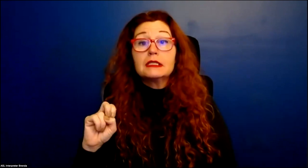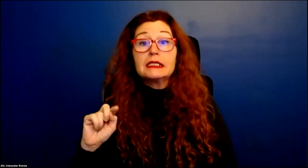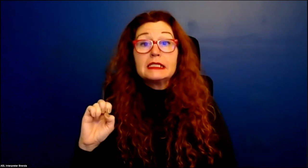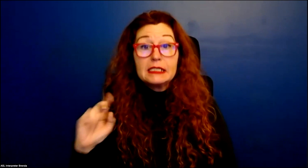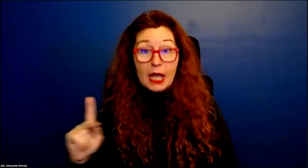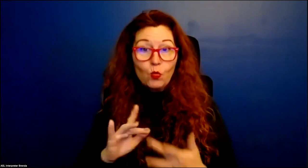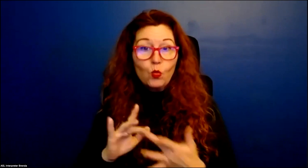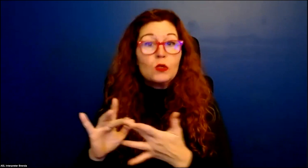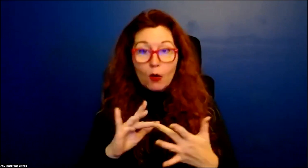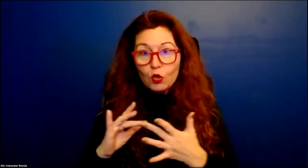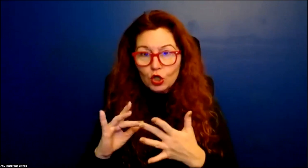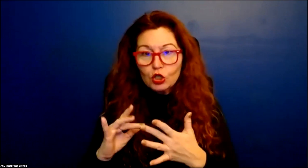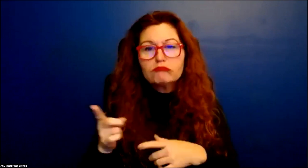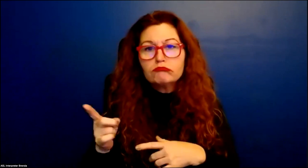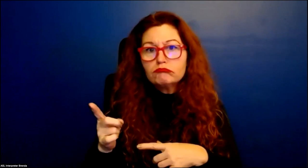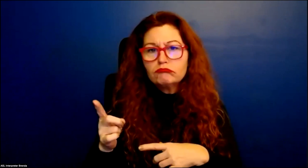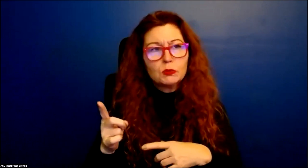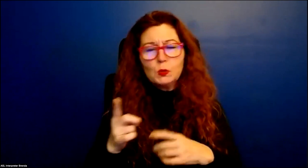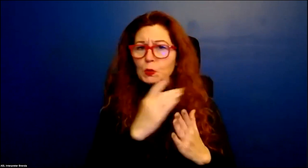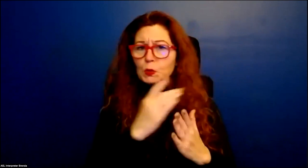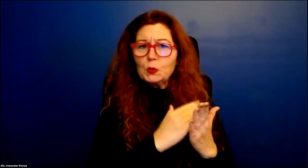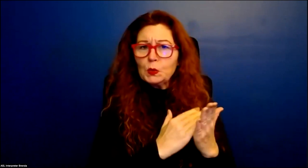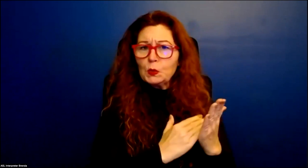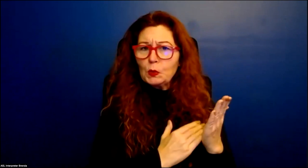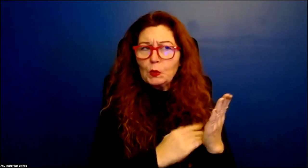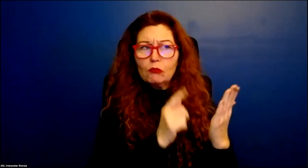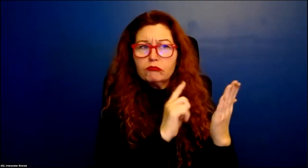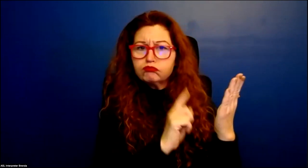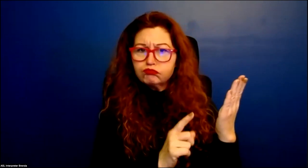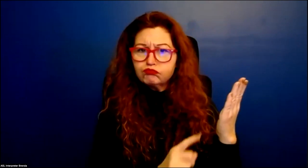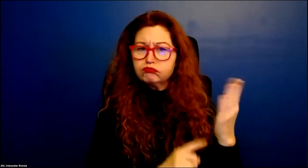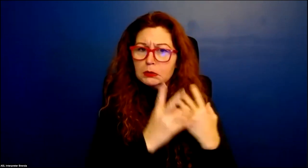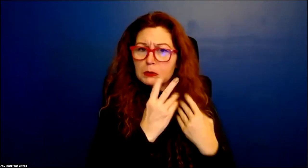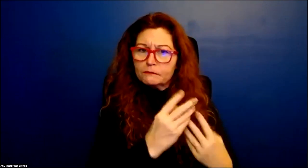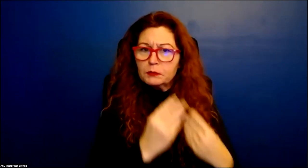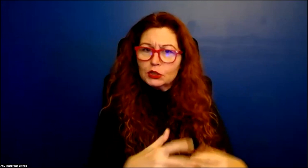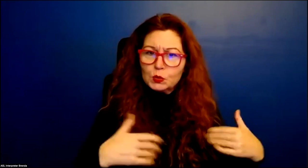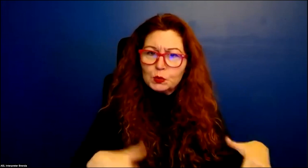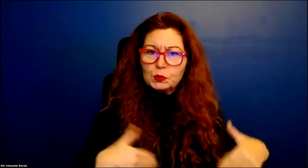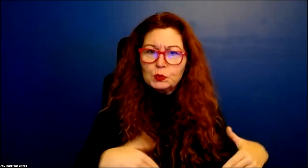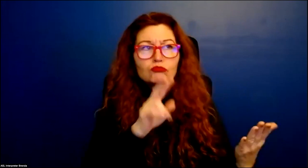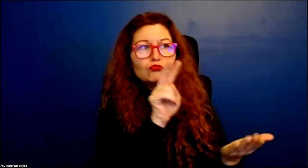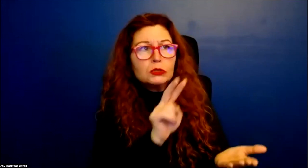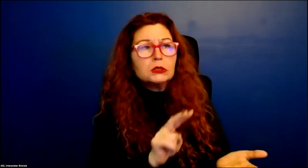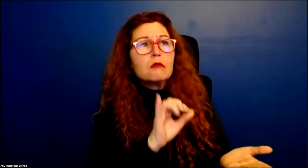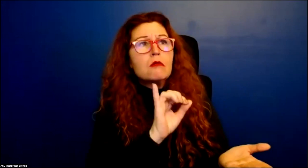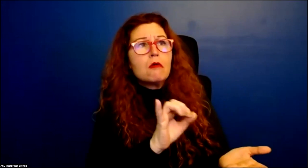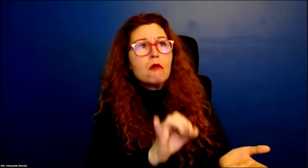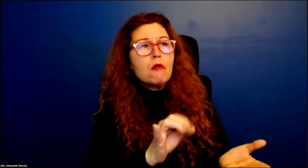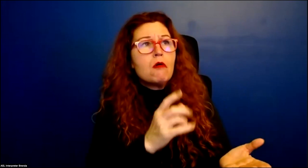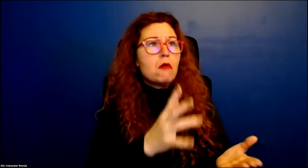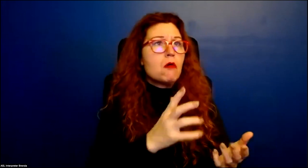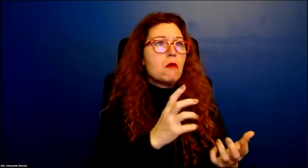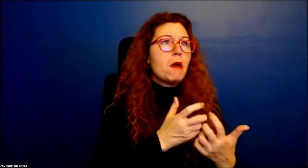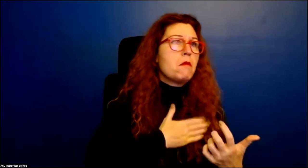individual can advocate for, or if you have an employer, they could also learn about the disability and